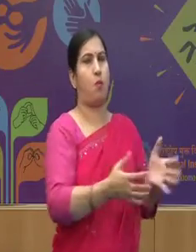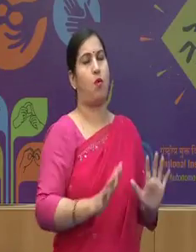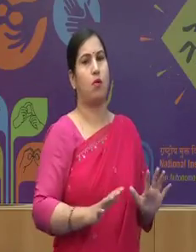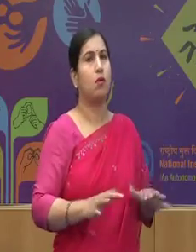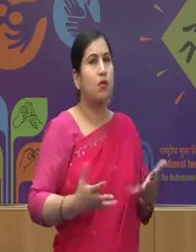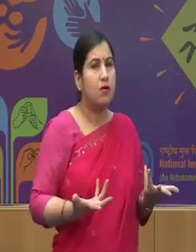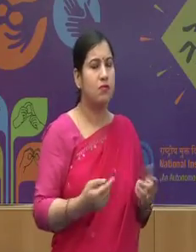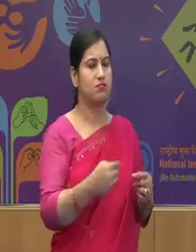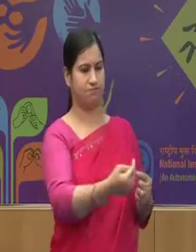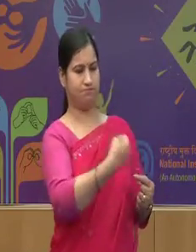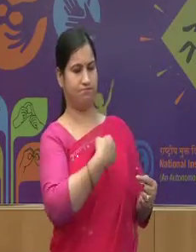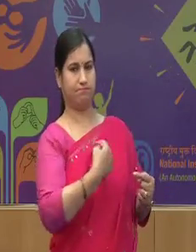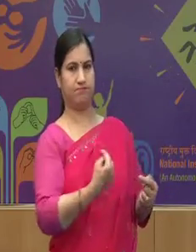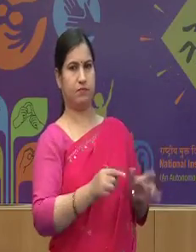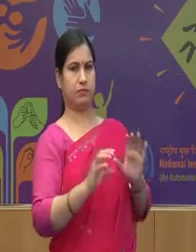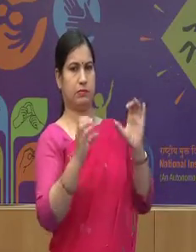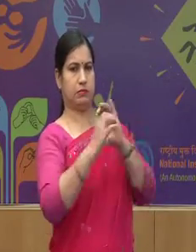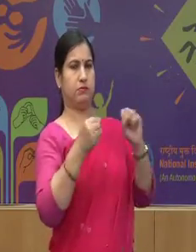to avoid conflict with them.